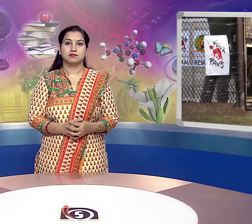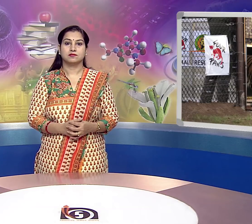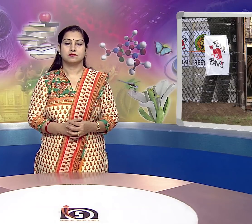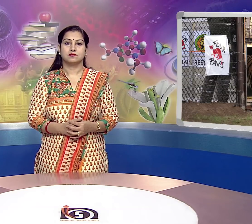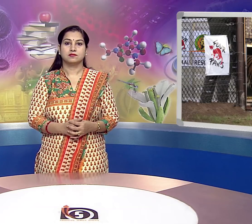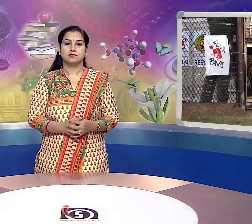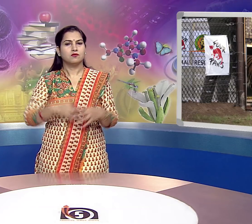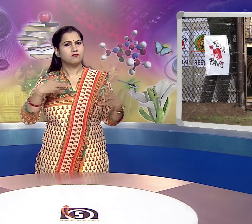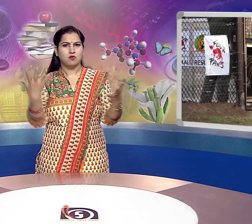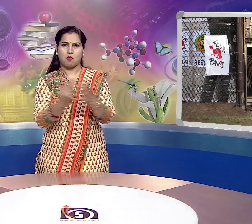We all know